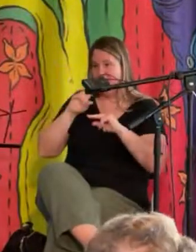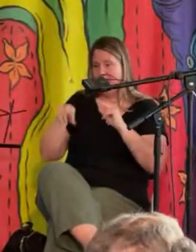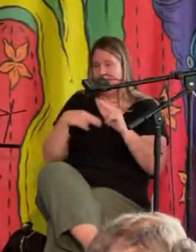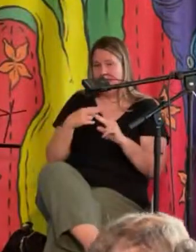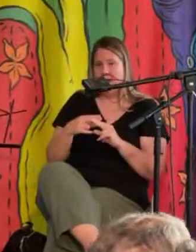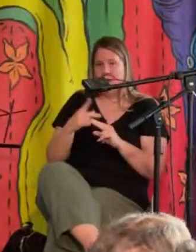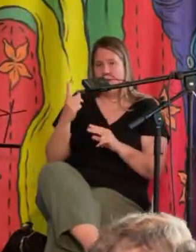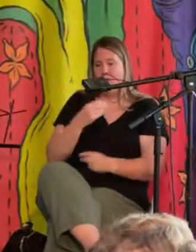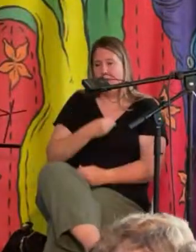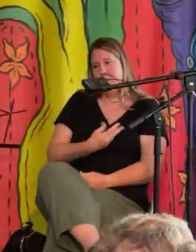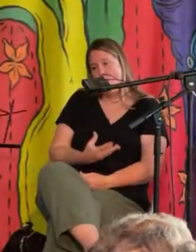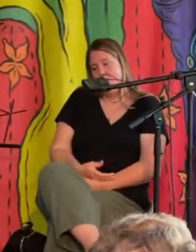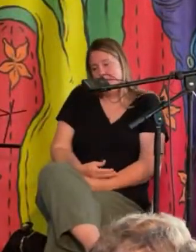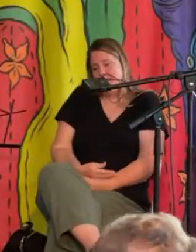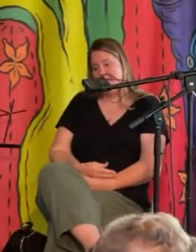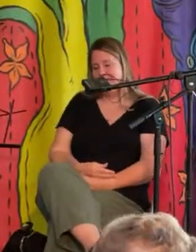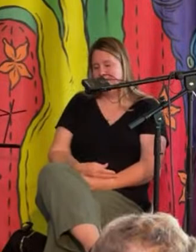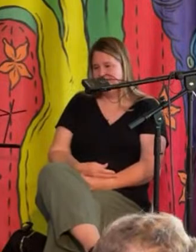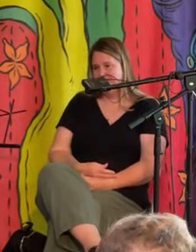Only poems.